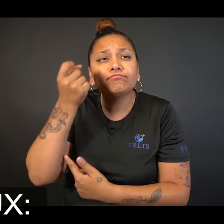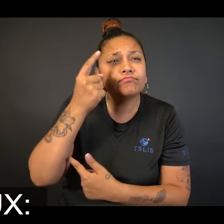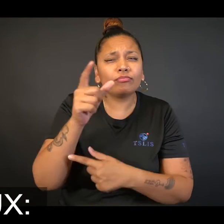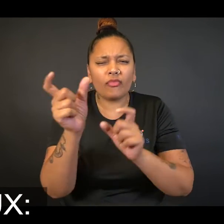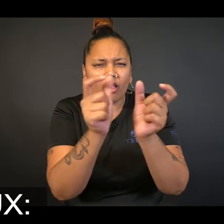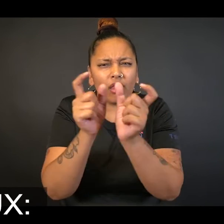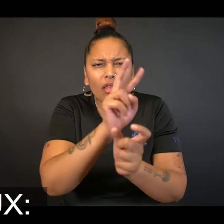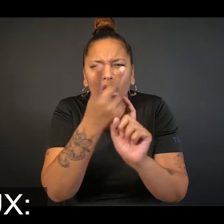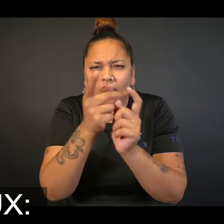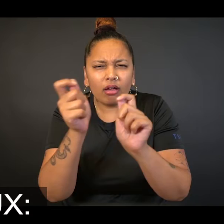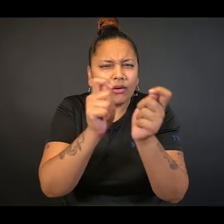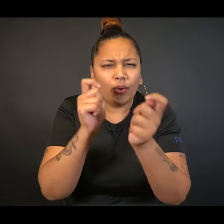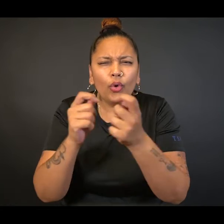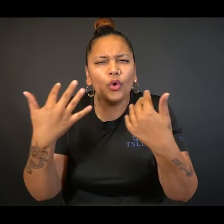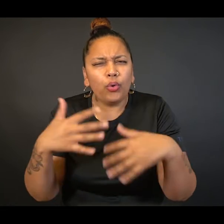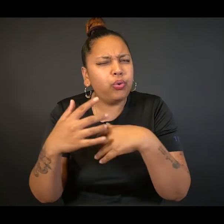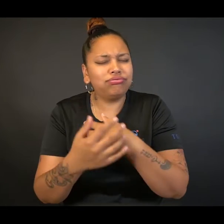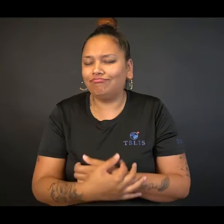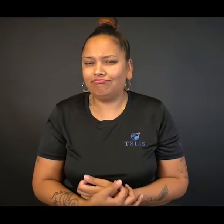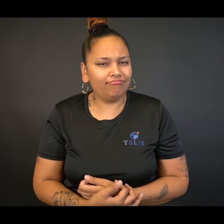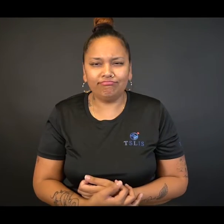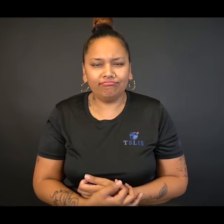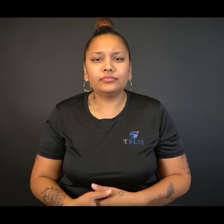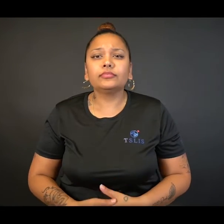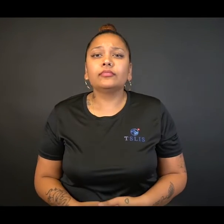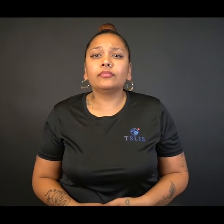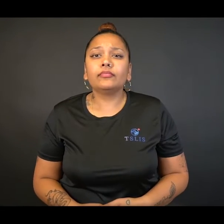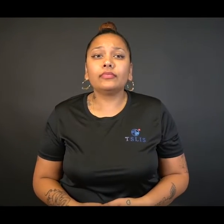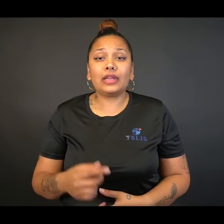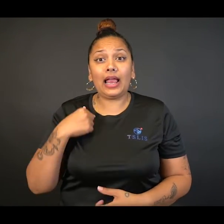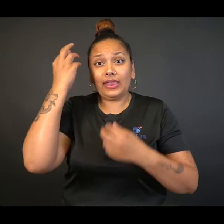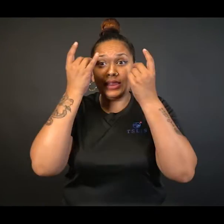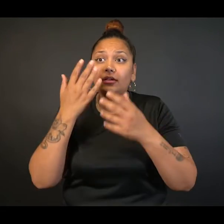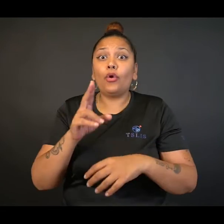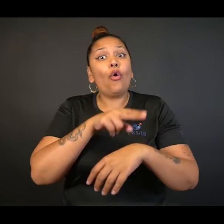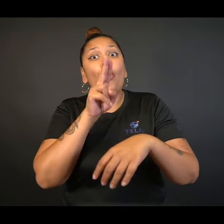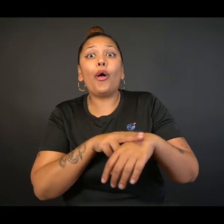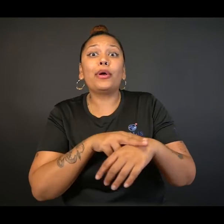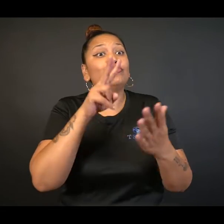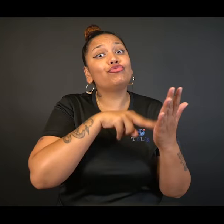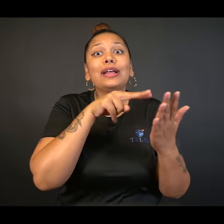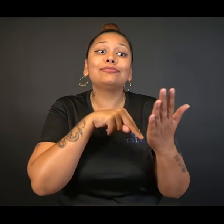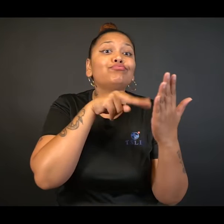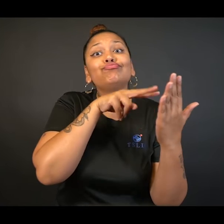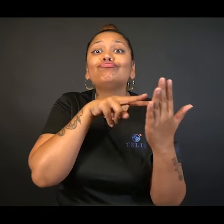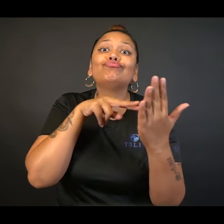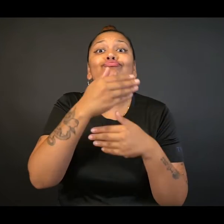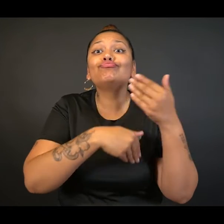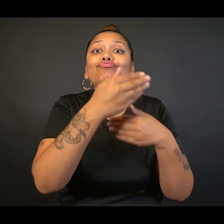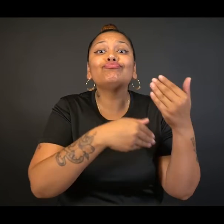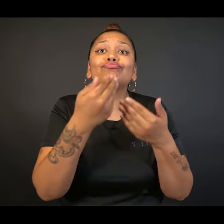automatic. I would say like a so-called traditional reader would read their book and almost like forget they're in front of their book. On the